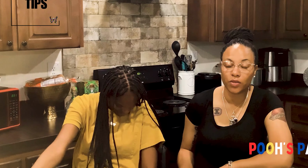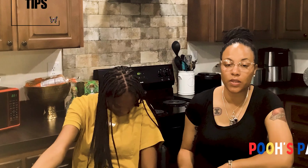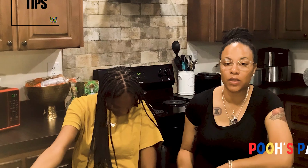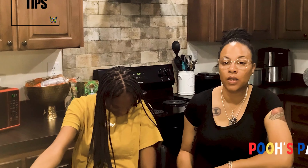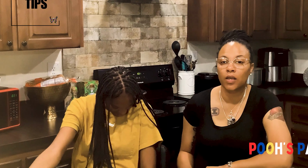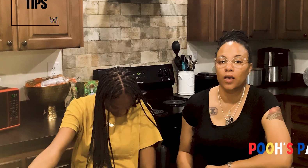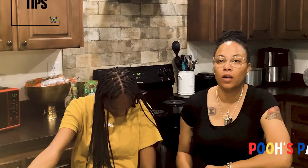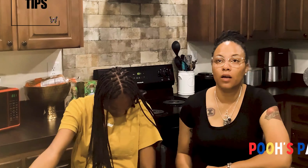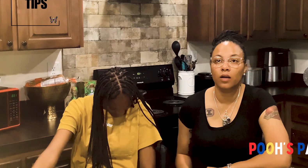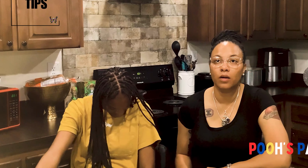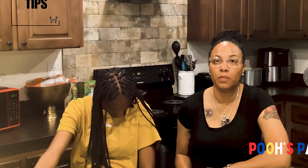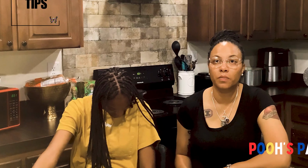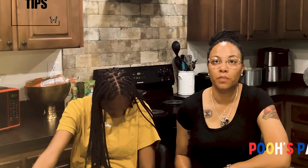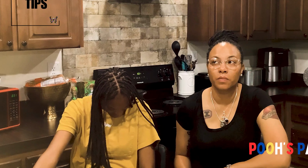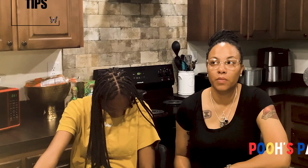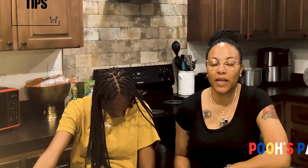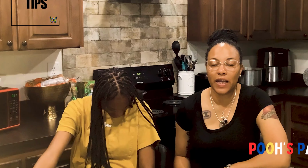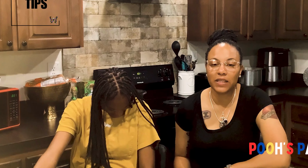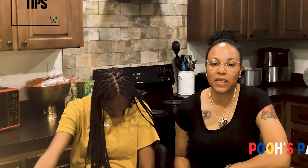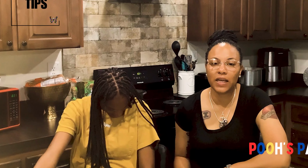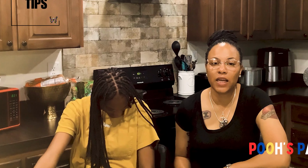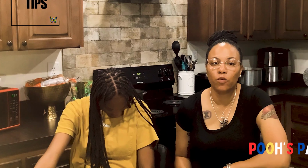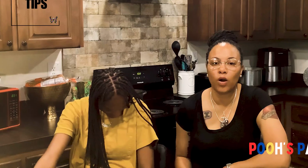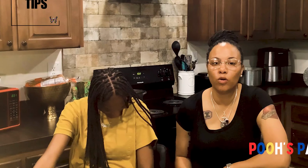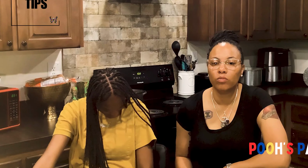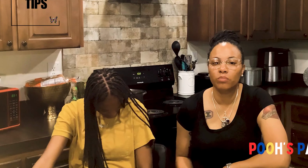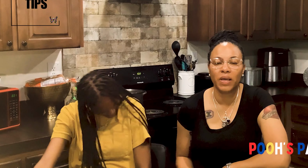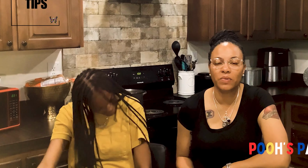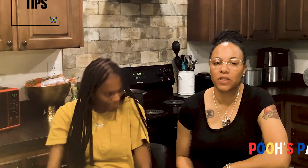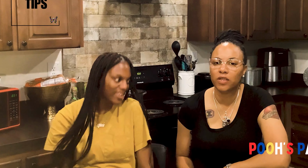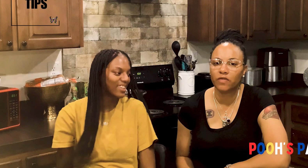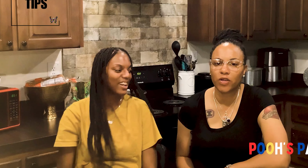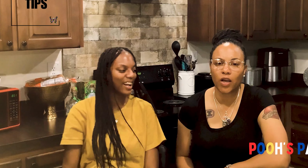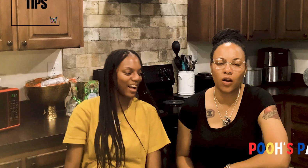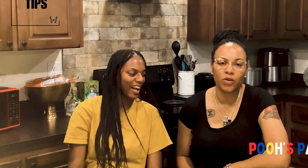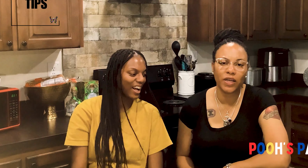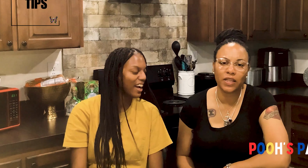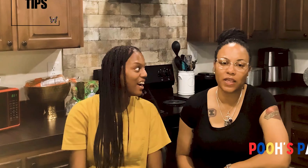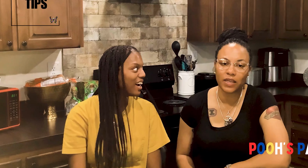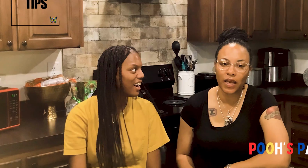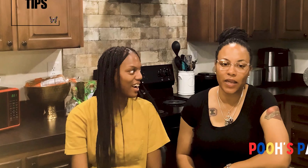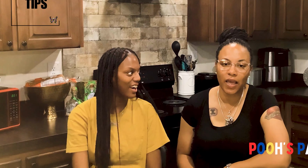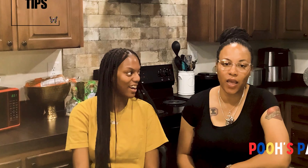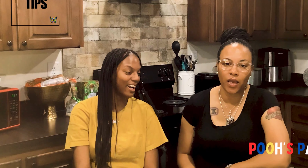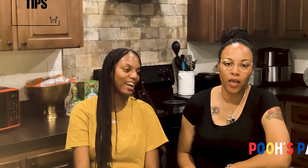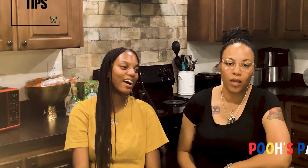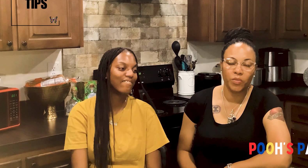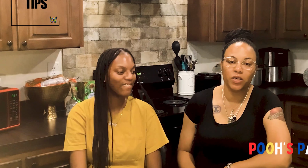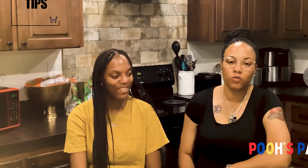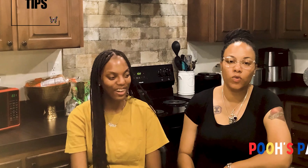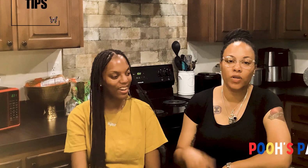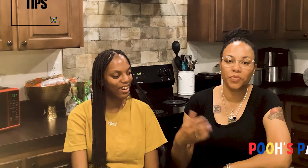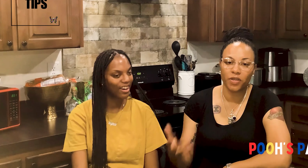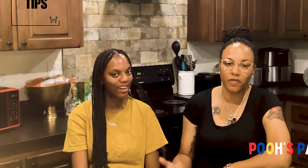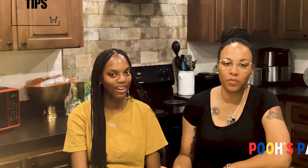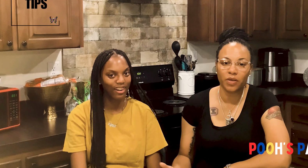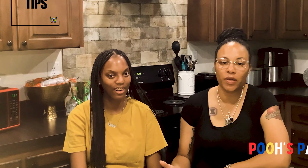adults. And not saying that they won't be able to live on their own or anything like that, because we want them to live up to